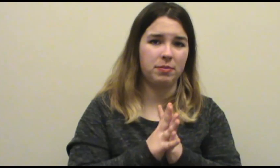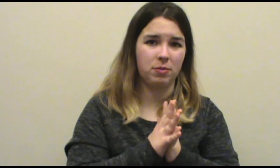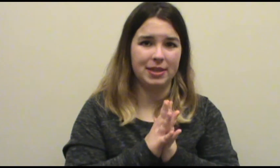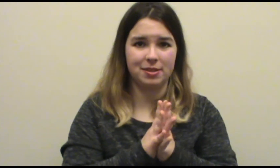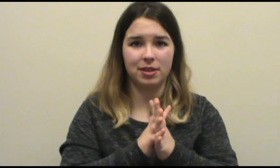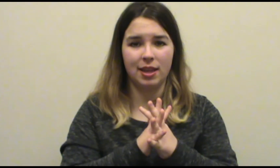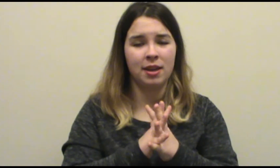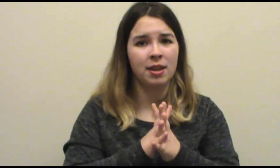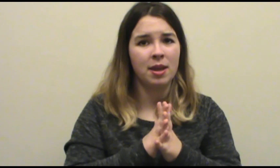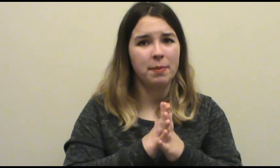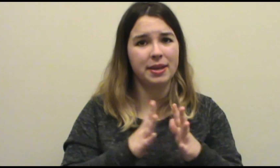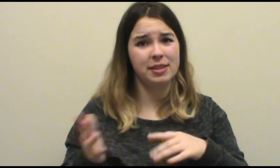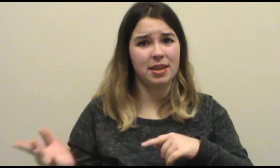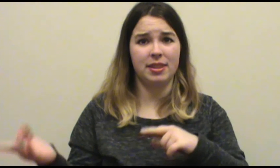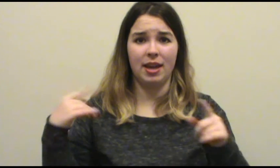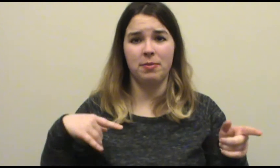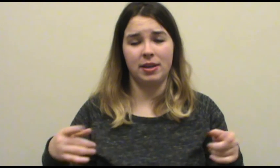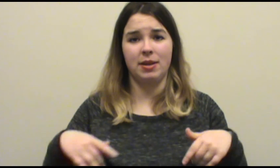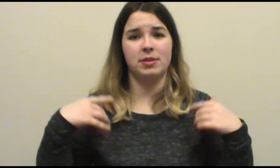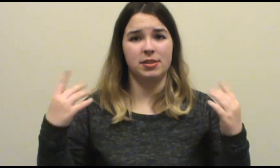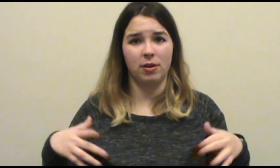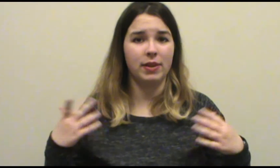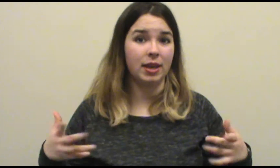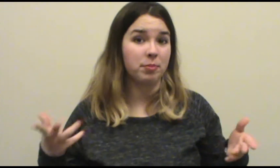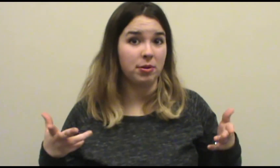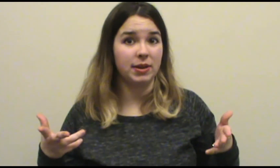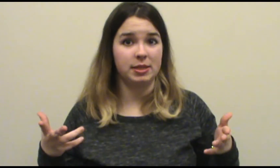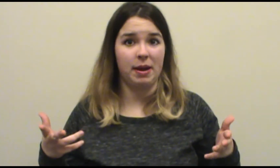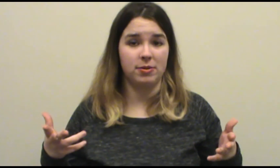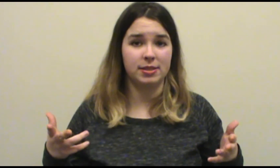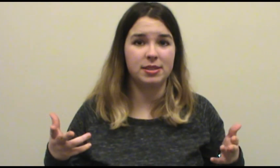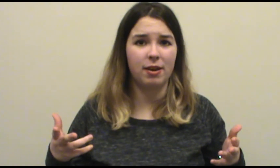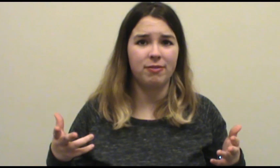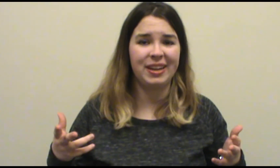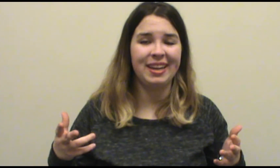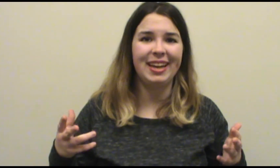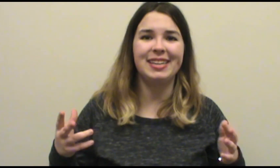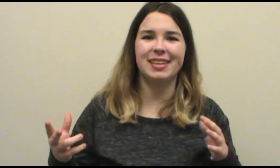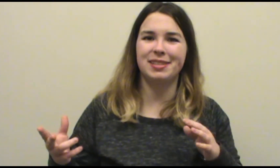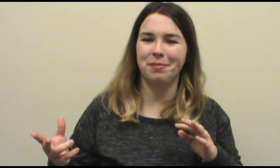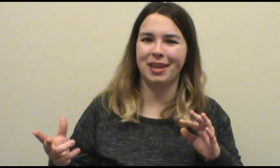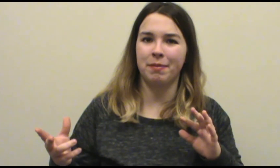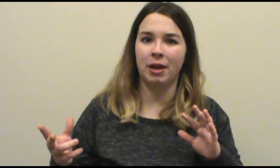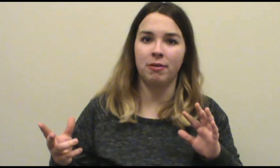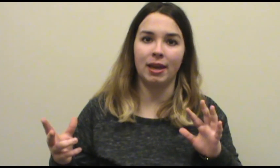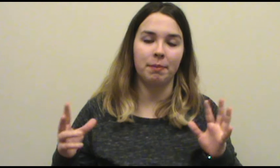more research on that. Because at the end, when he was sort of improving his powers and stuff, he said something about being